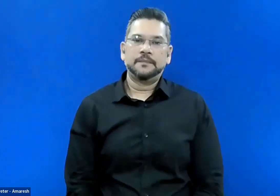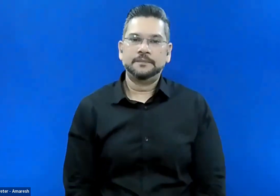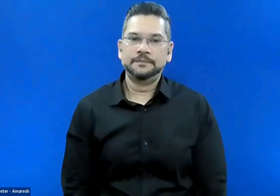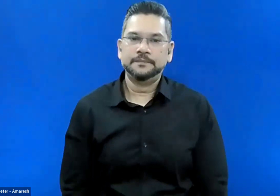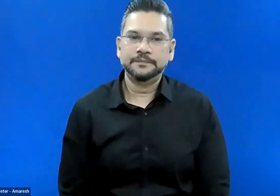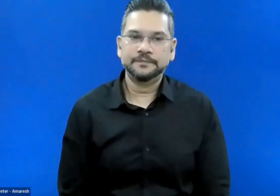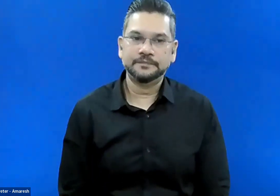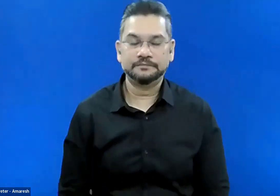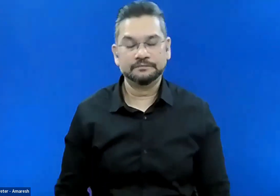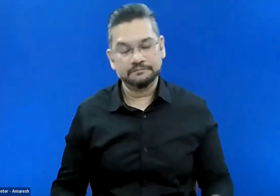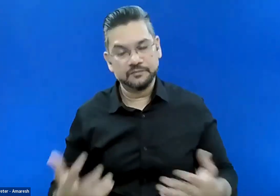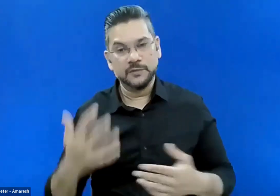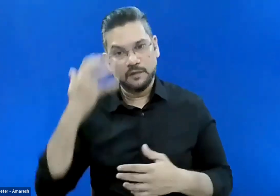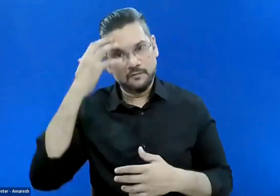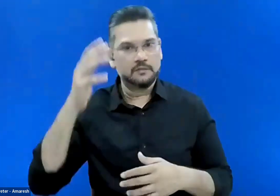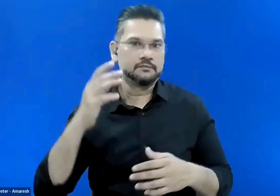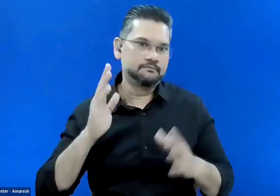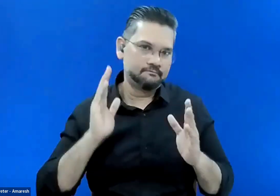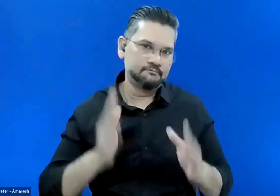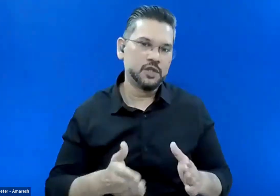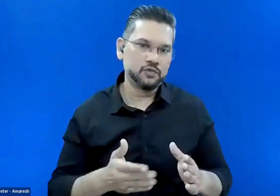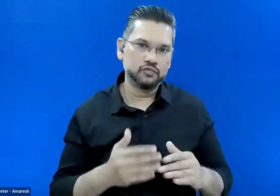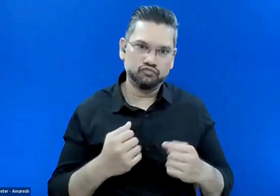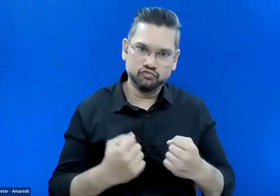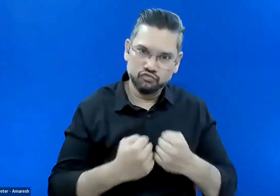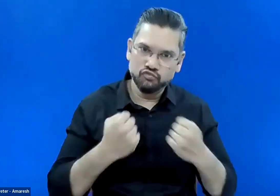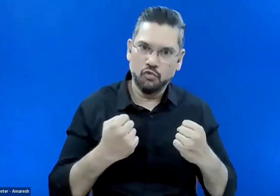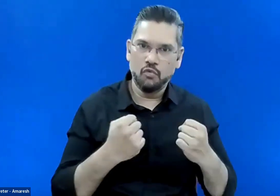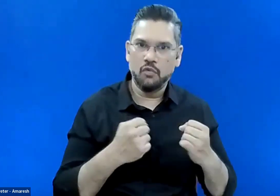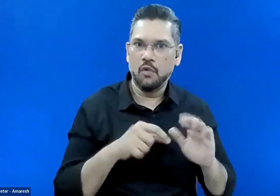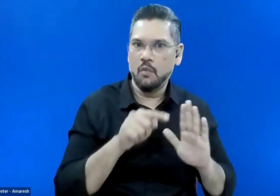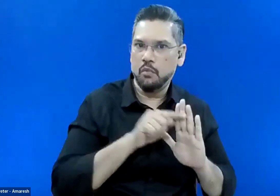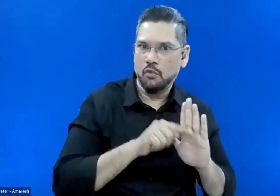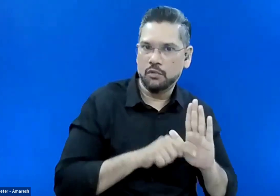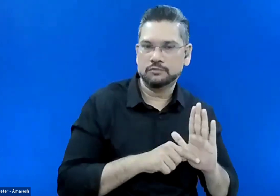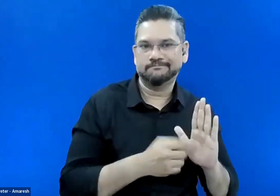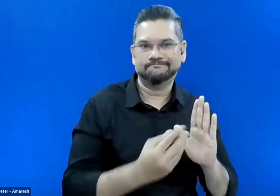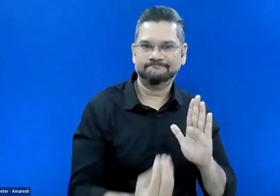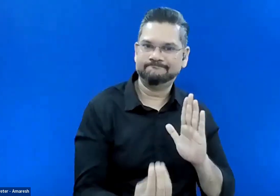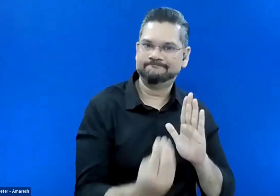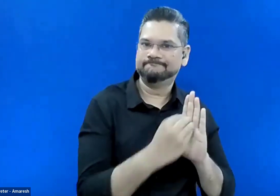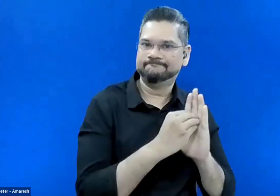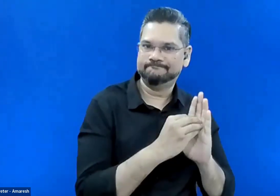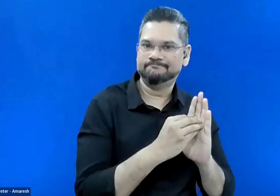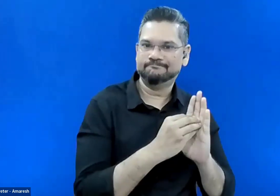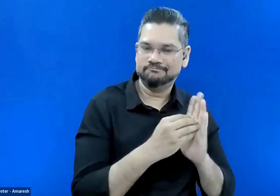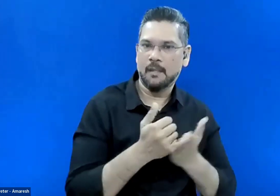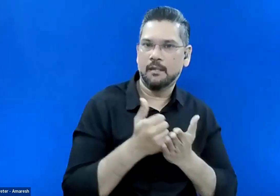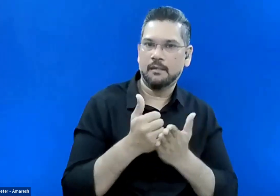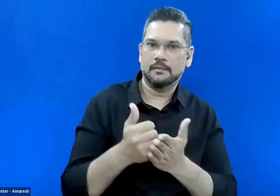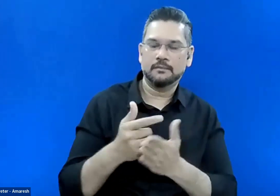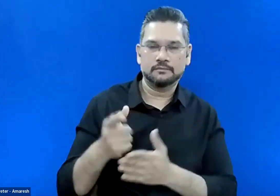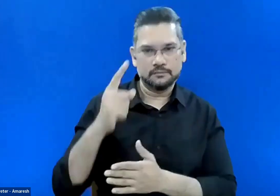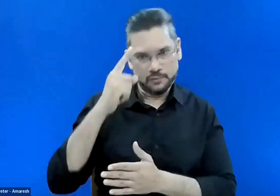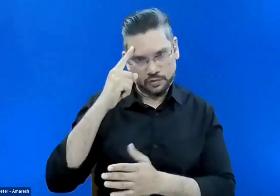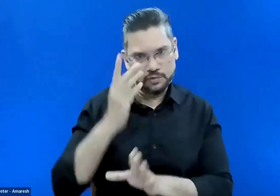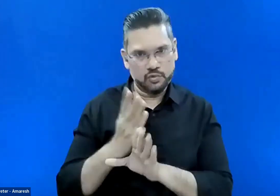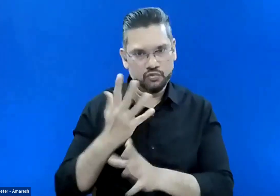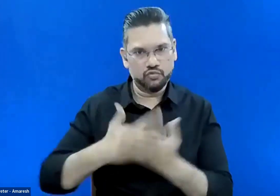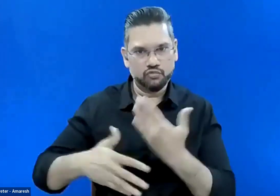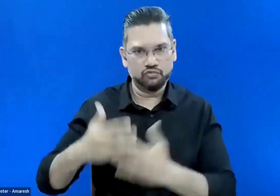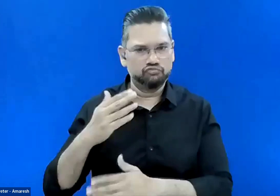strong policy about psychosocial disability. In our capacity, employment providers